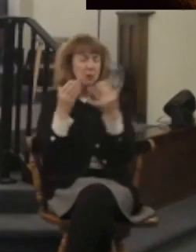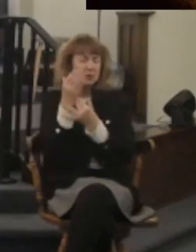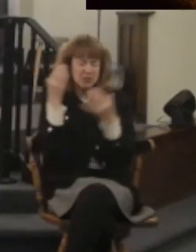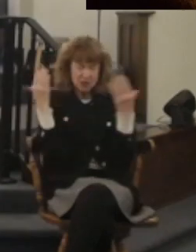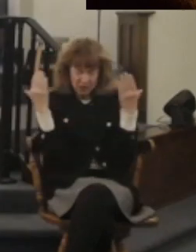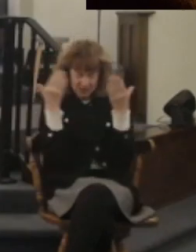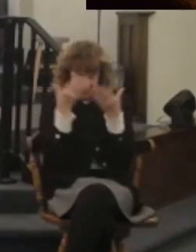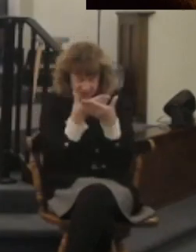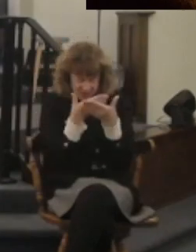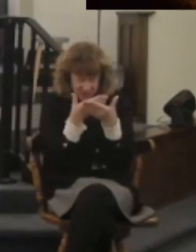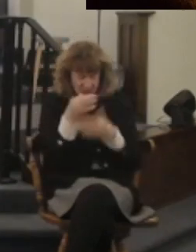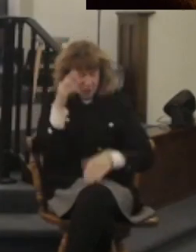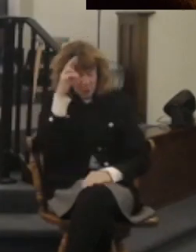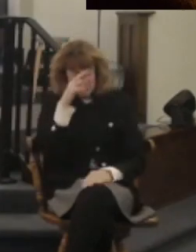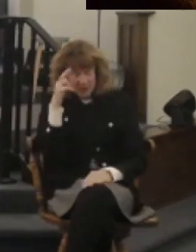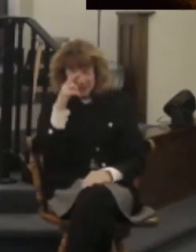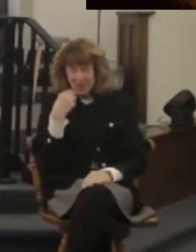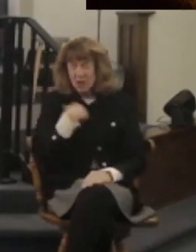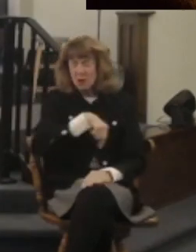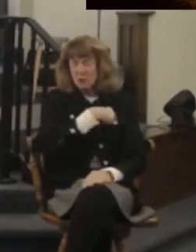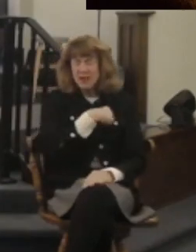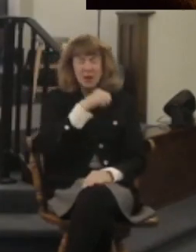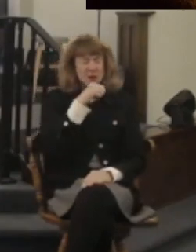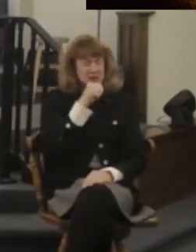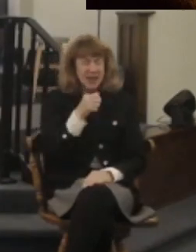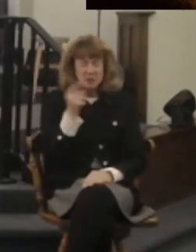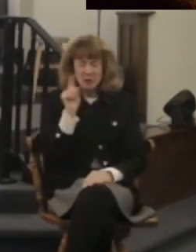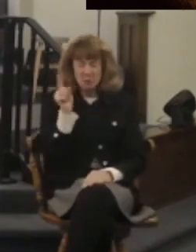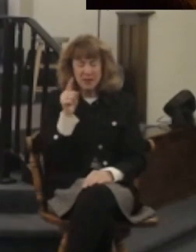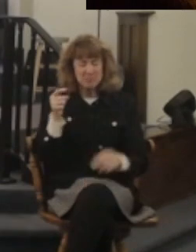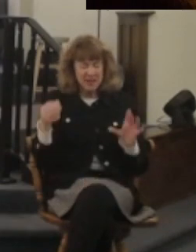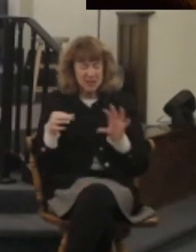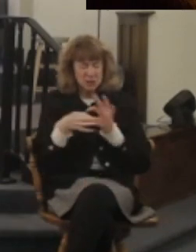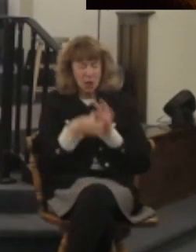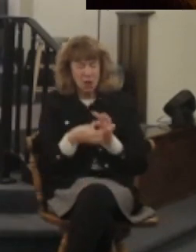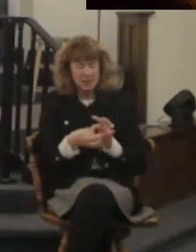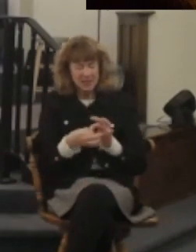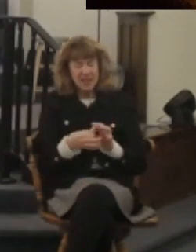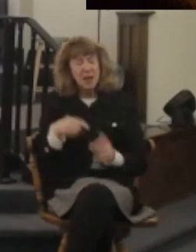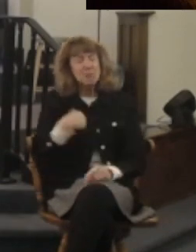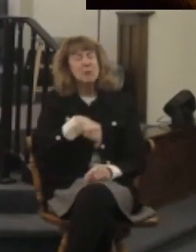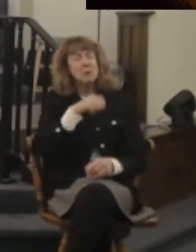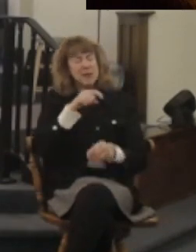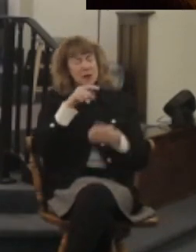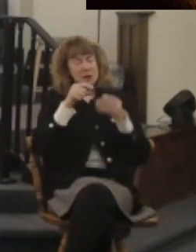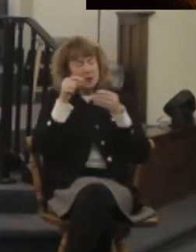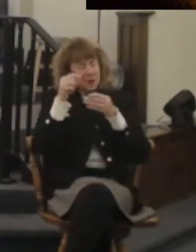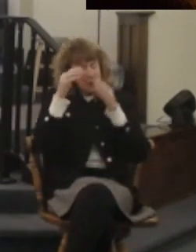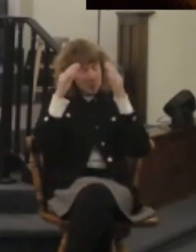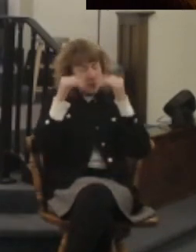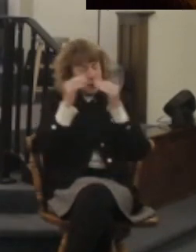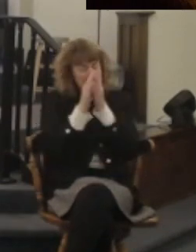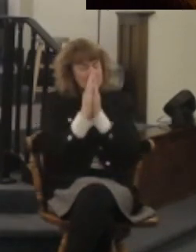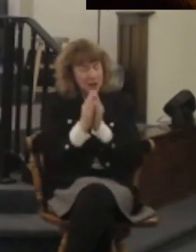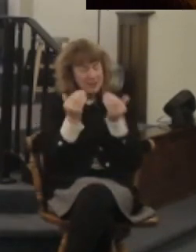We realize, Father, we are not where we belong, but right now, Father, we pray that we can create a place